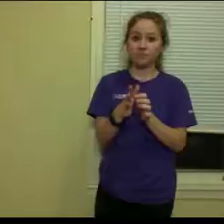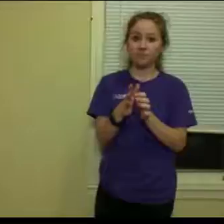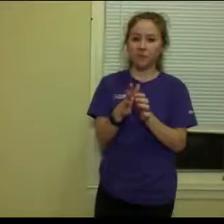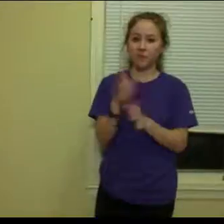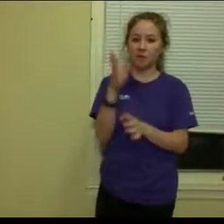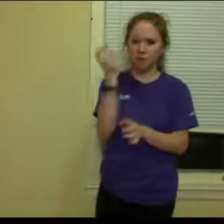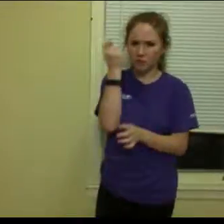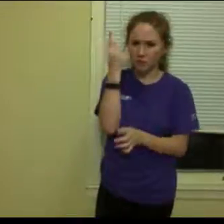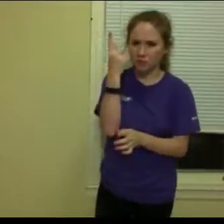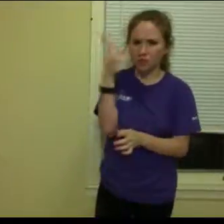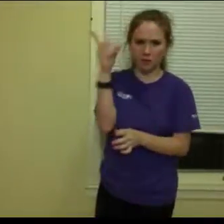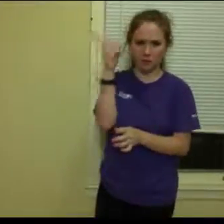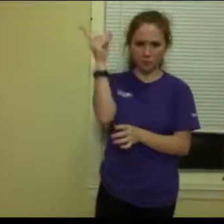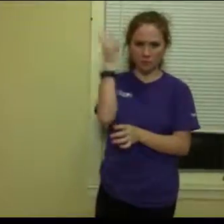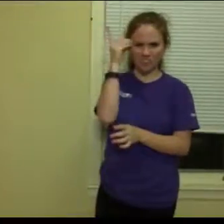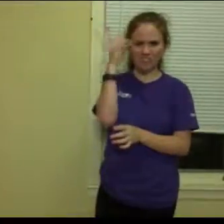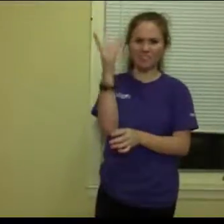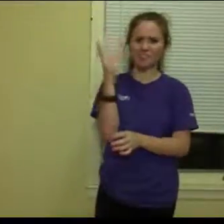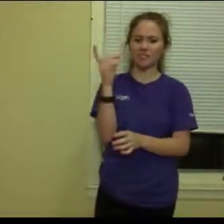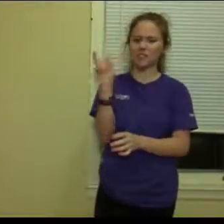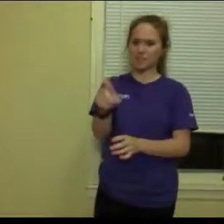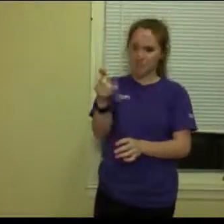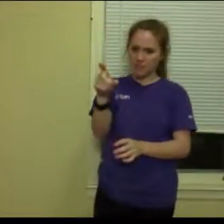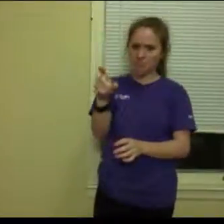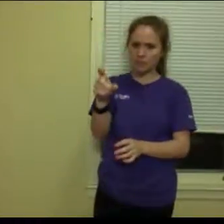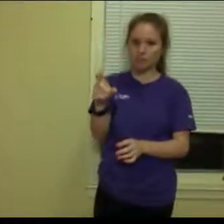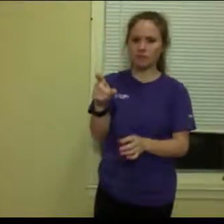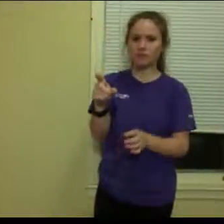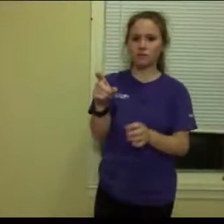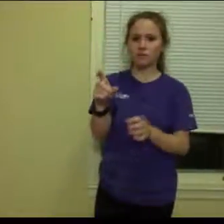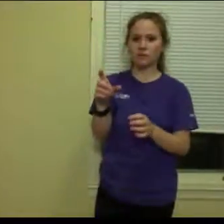sentence to understand democracy.